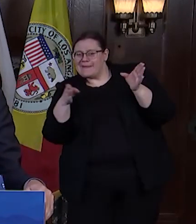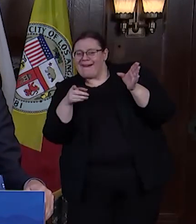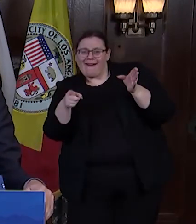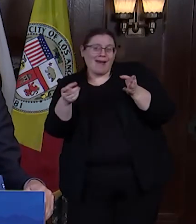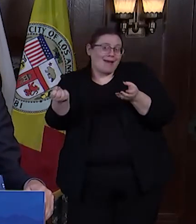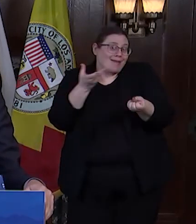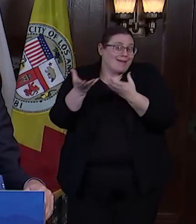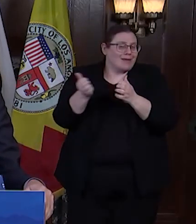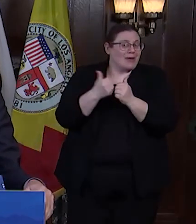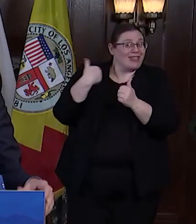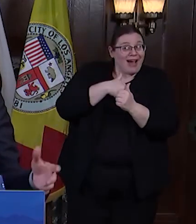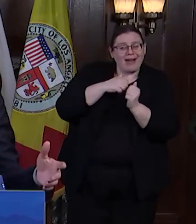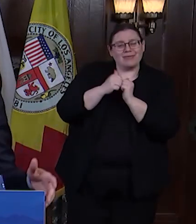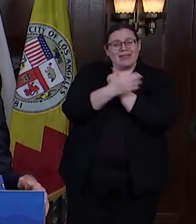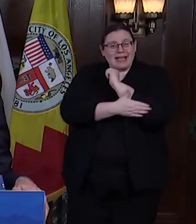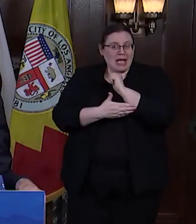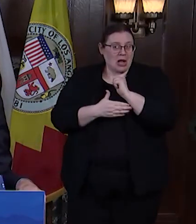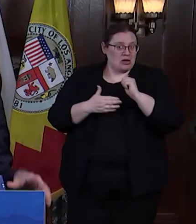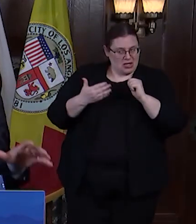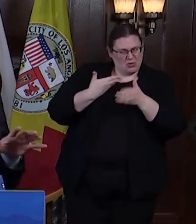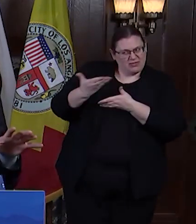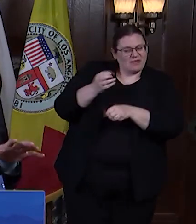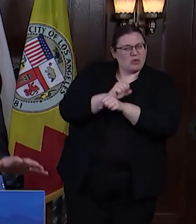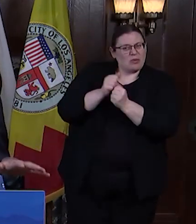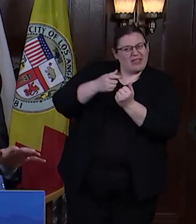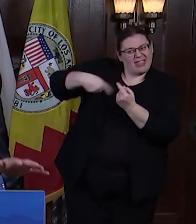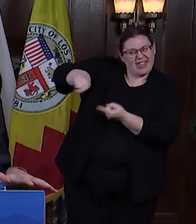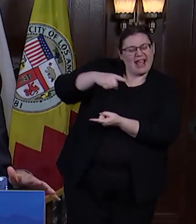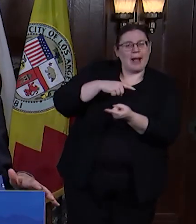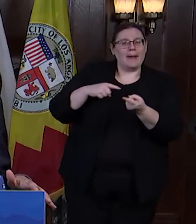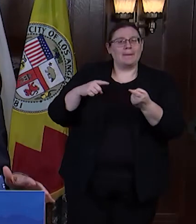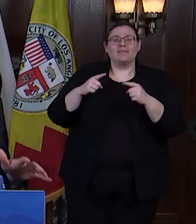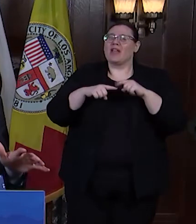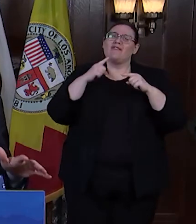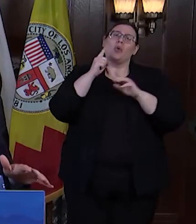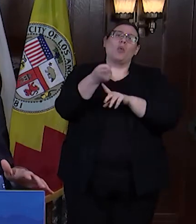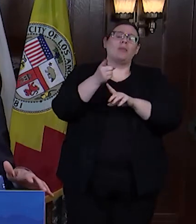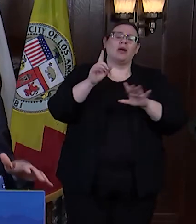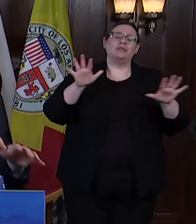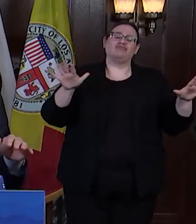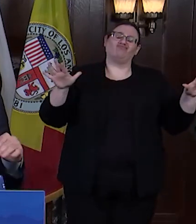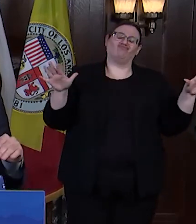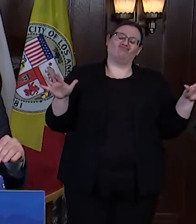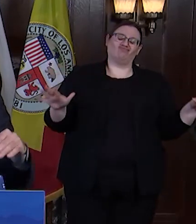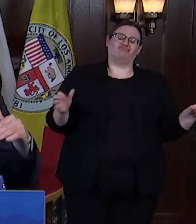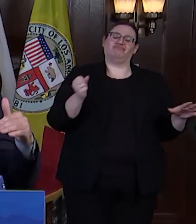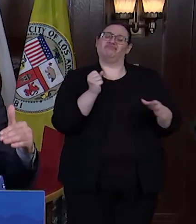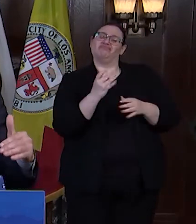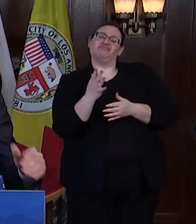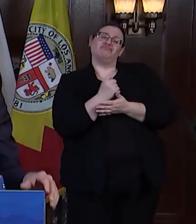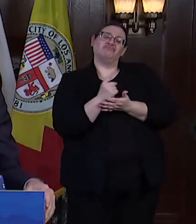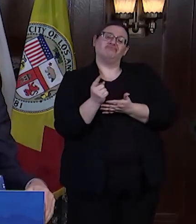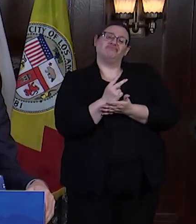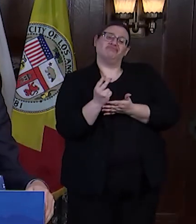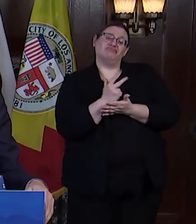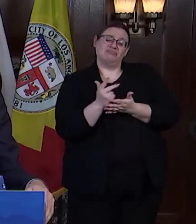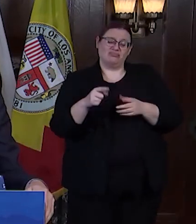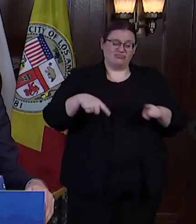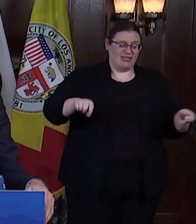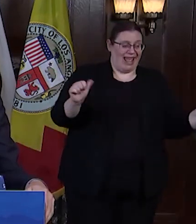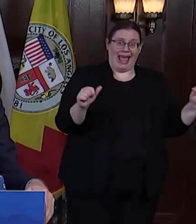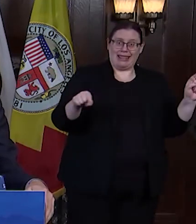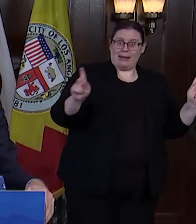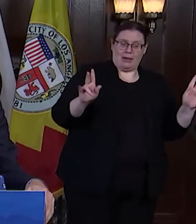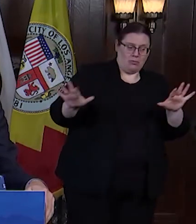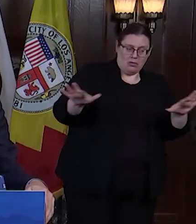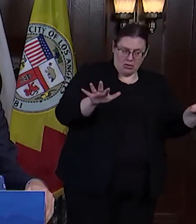to us, to the county. We'll continue to work with them, but we have a moment to just pause, wait a few weeks for the athletes to be able to